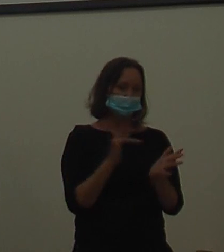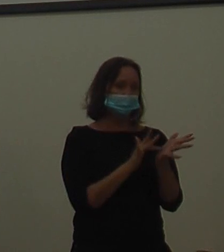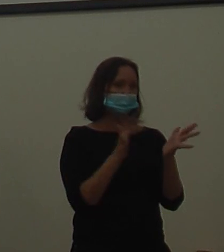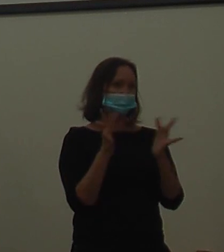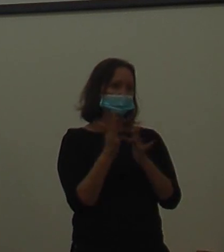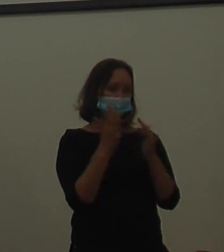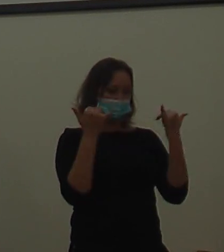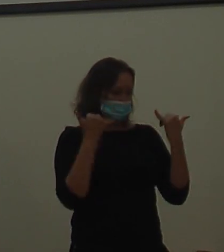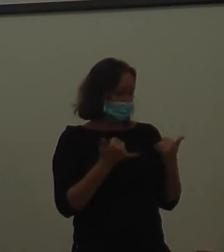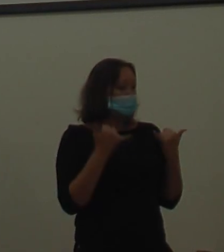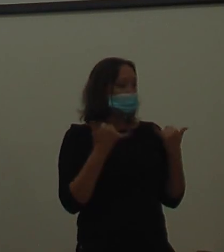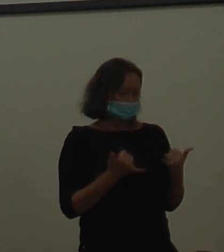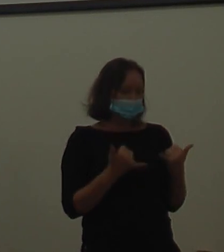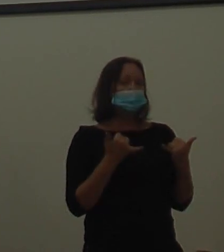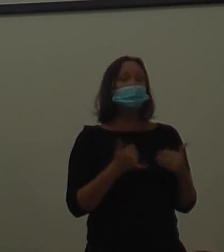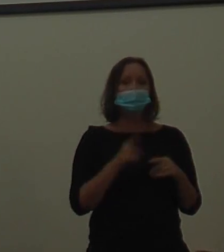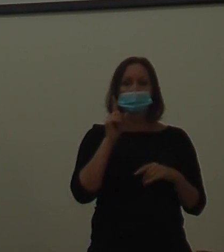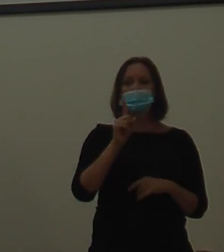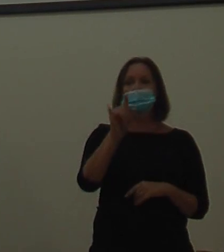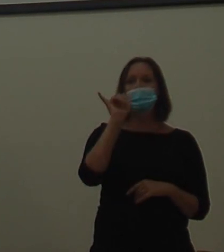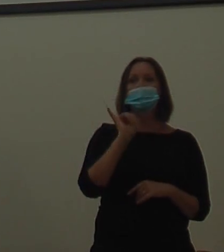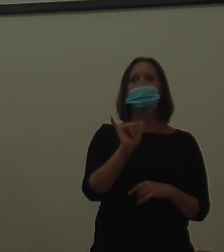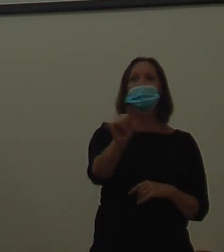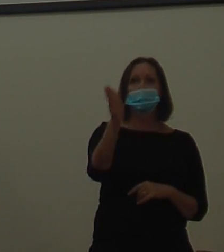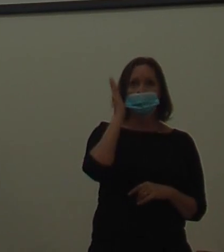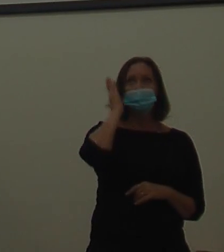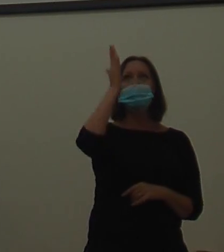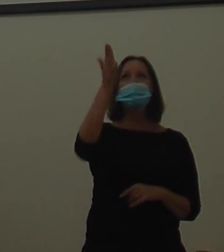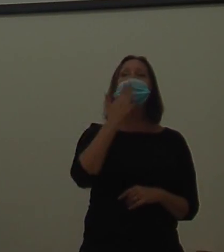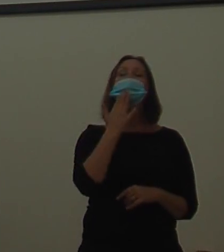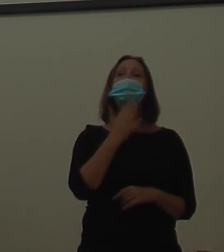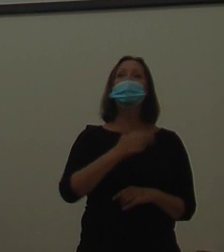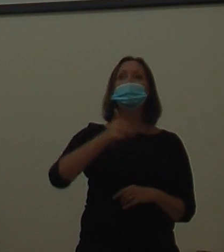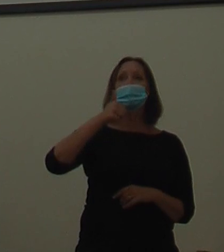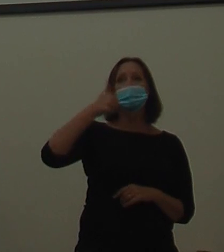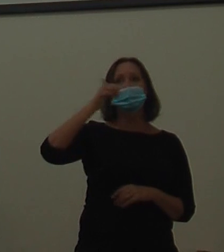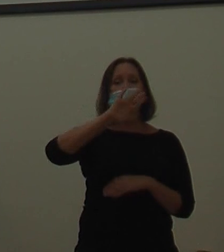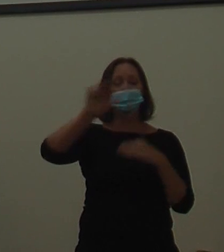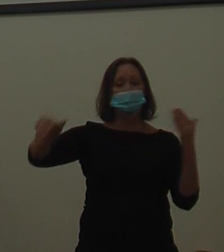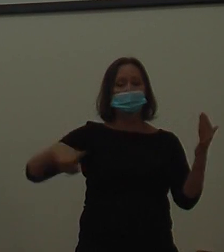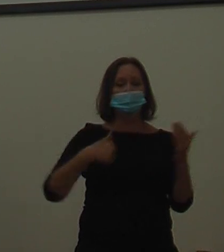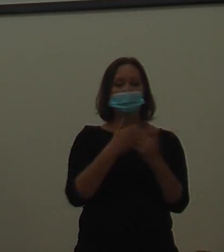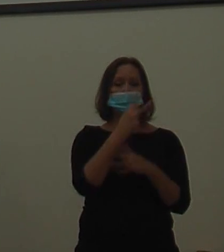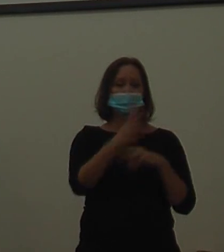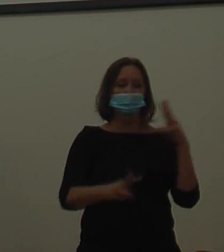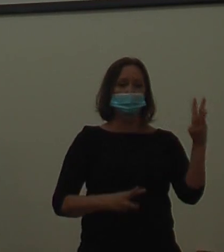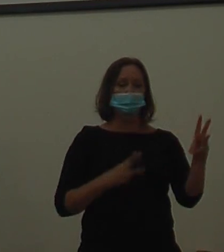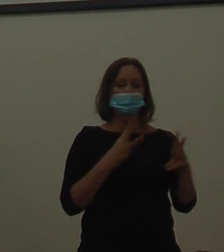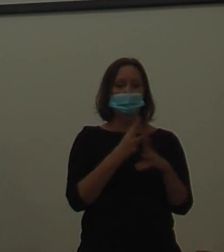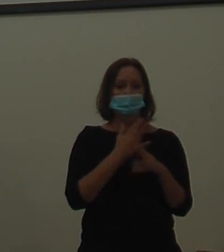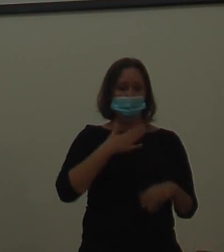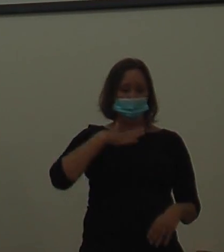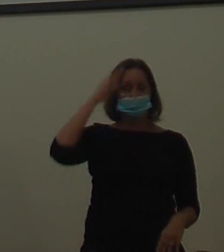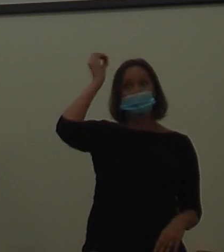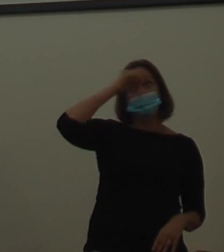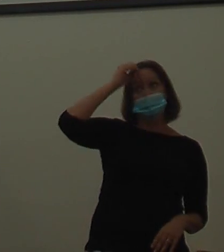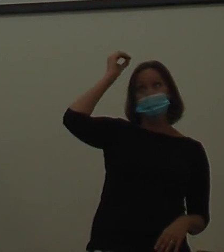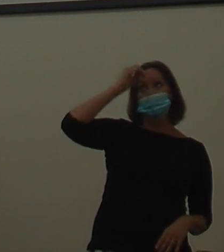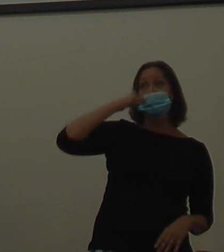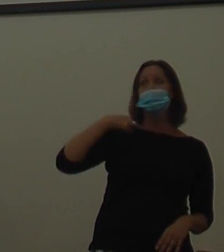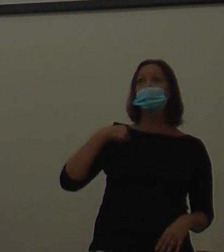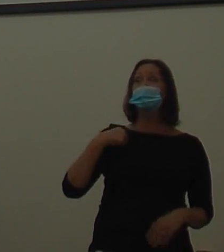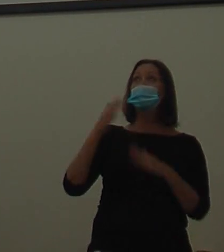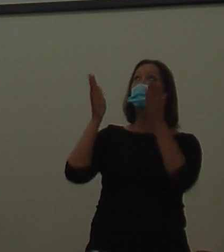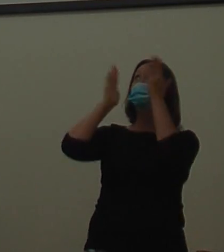now and ever will be, sweeter than all the world to me. Since I